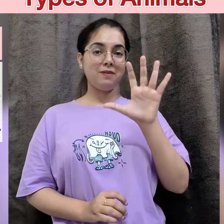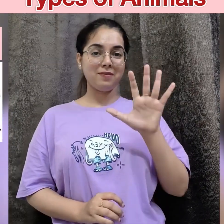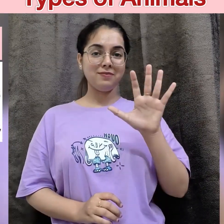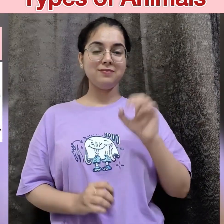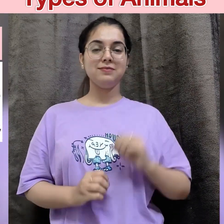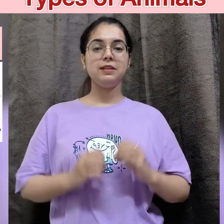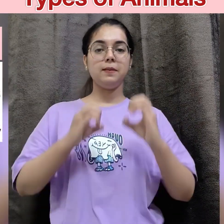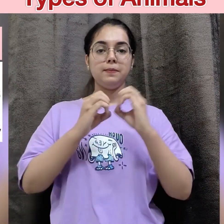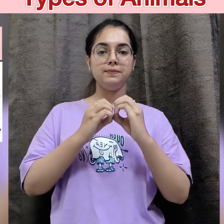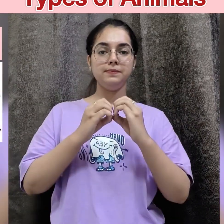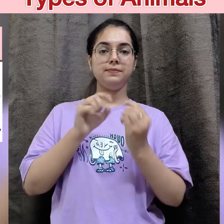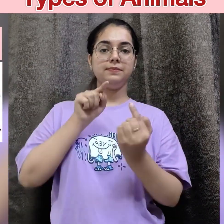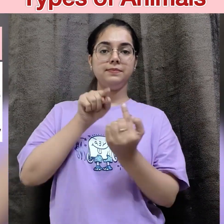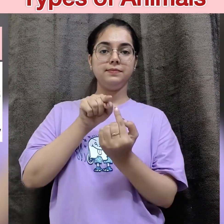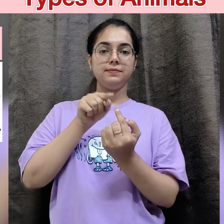outside water. Fifth,